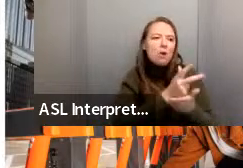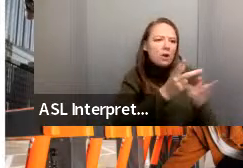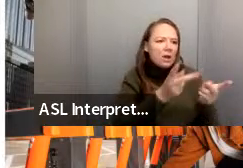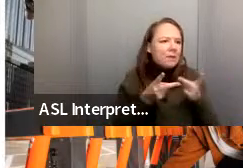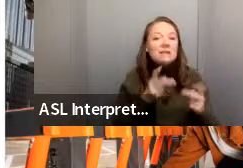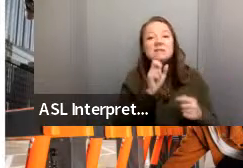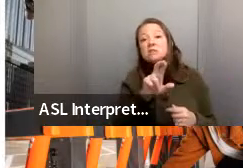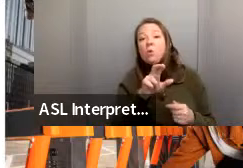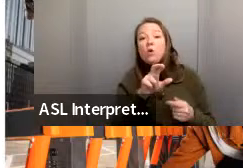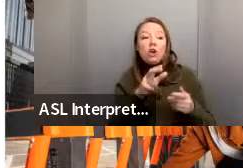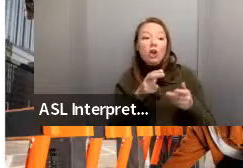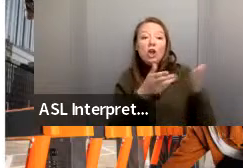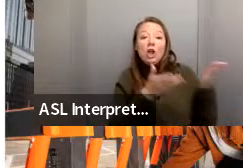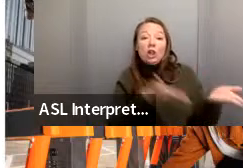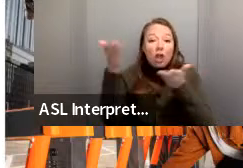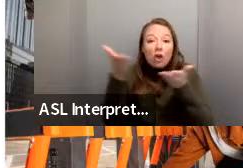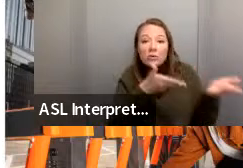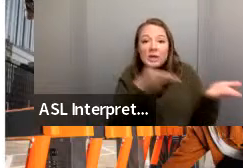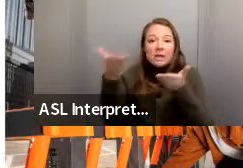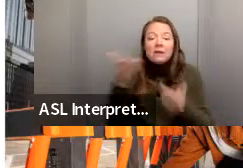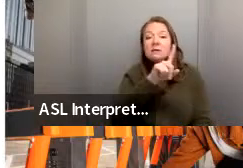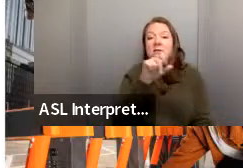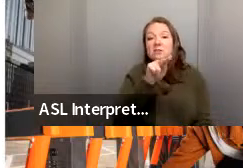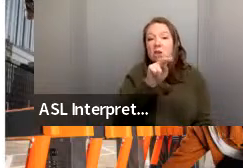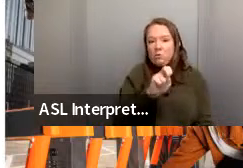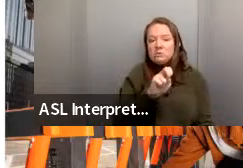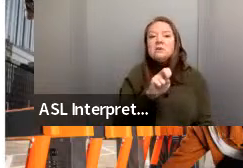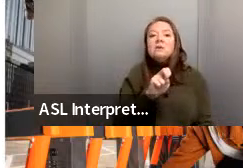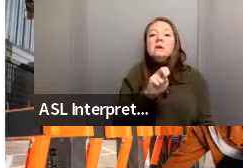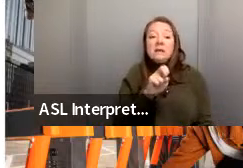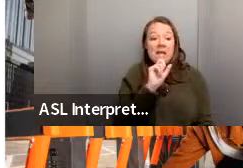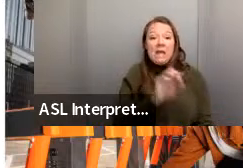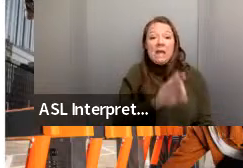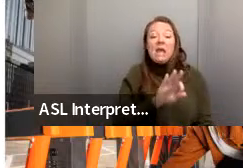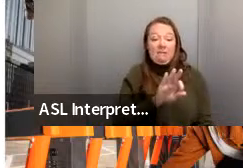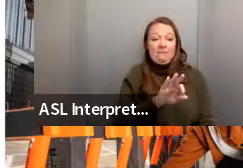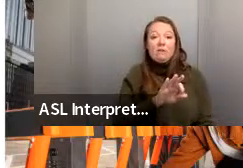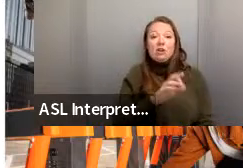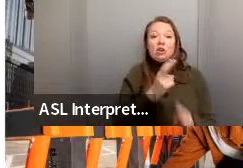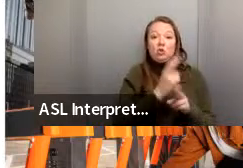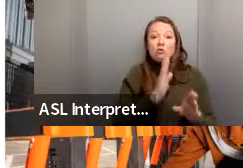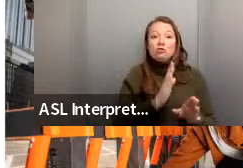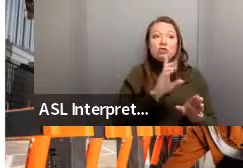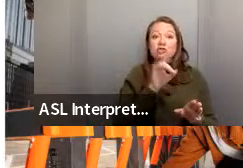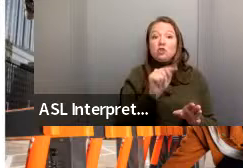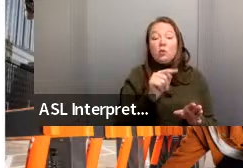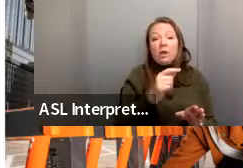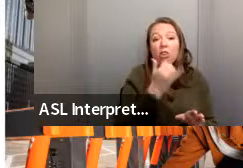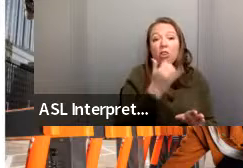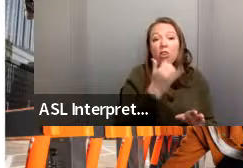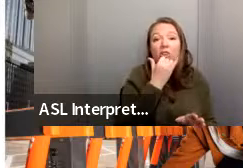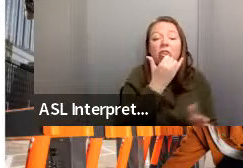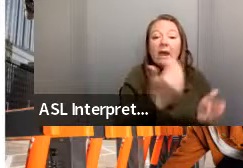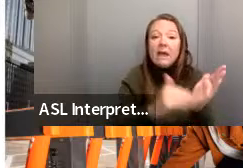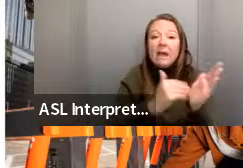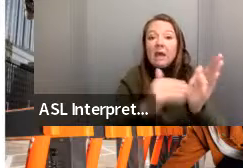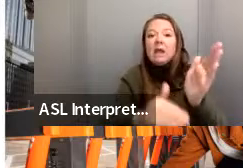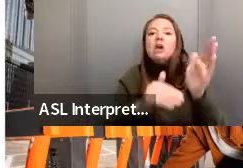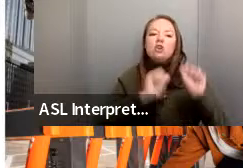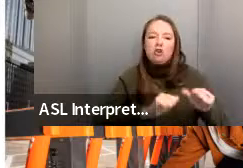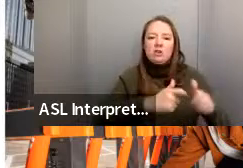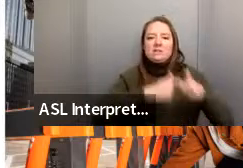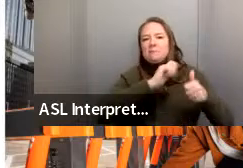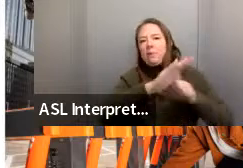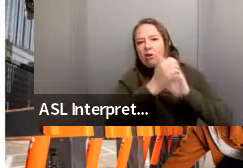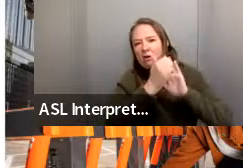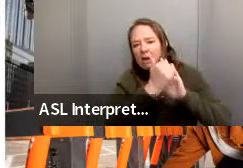potentially include something like warnings in the app for users who are found to be continually parking incorrectly or possible suspensions of their account, these